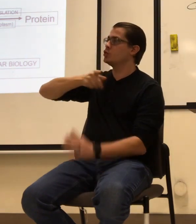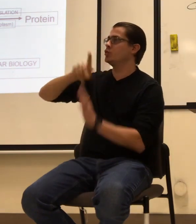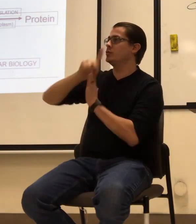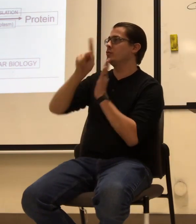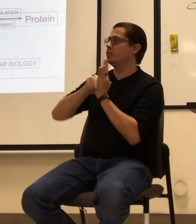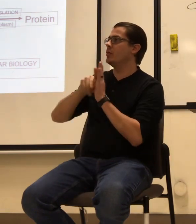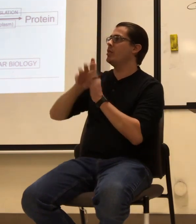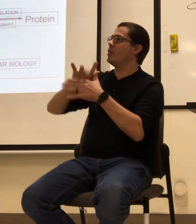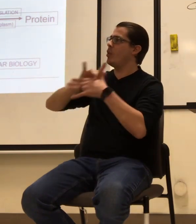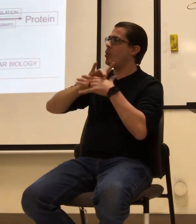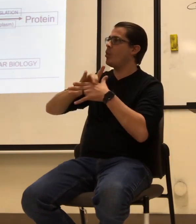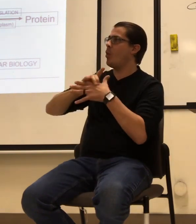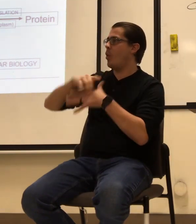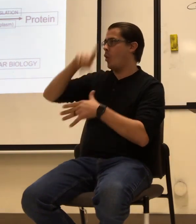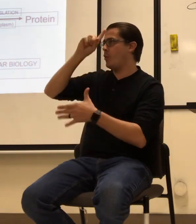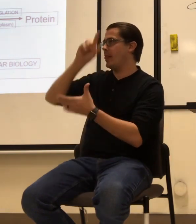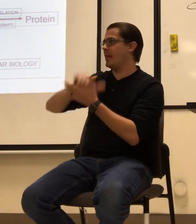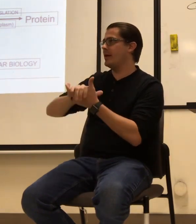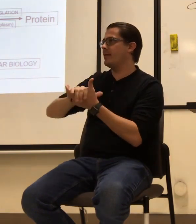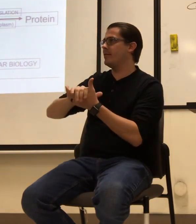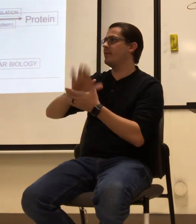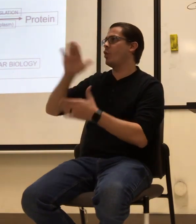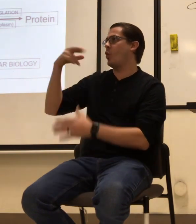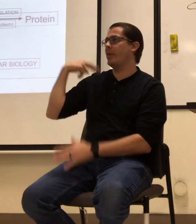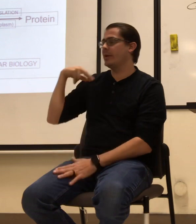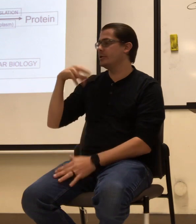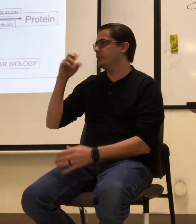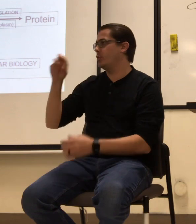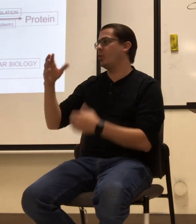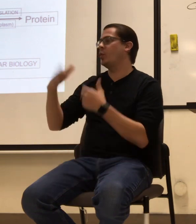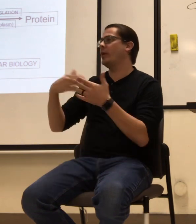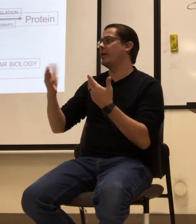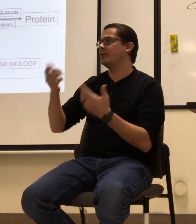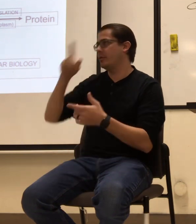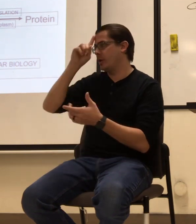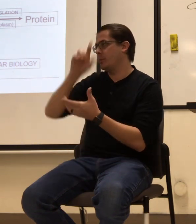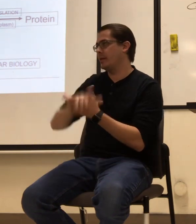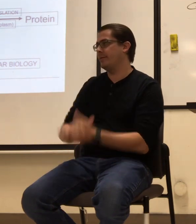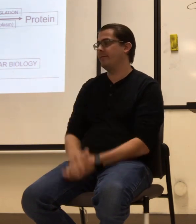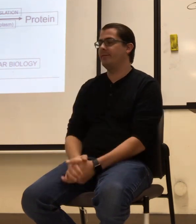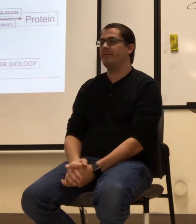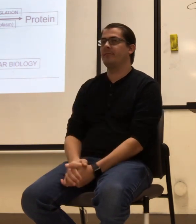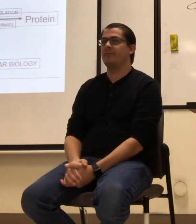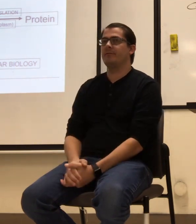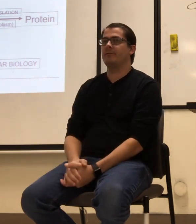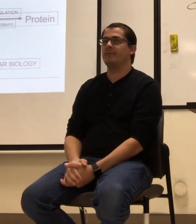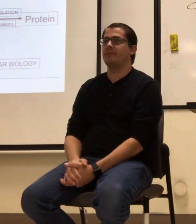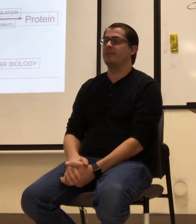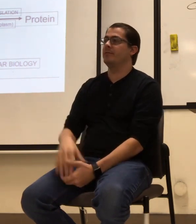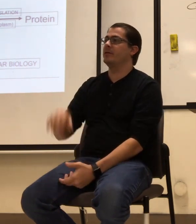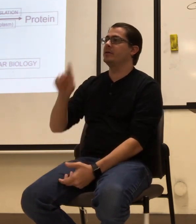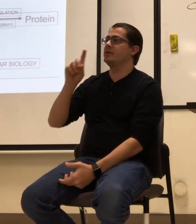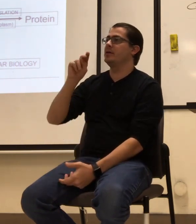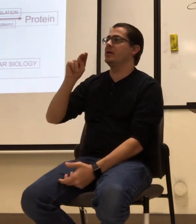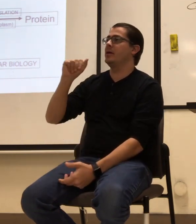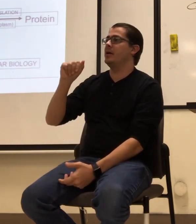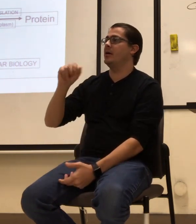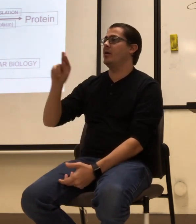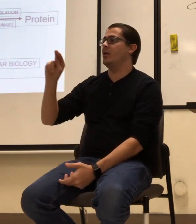core belief of your religion or whatever it is you believe in. Well, it's DNA, RNA, and